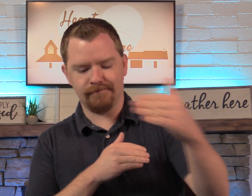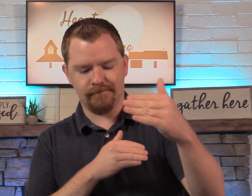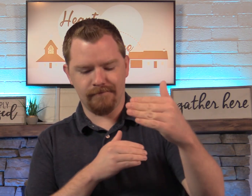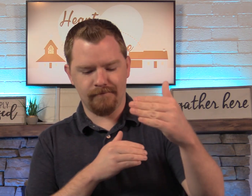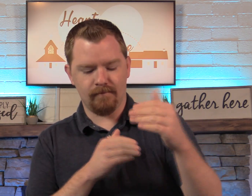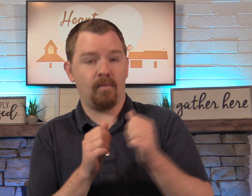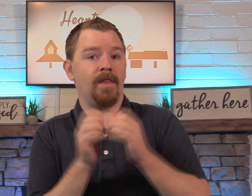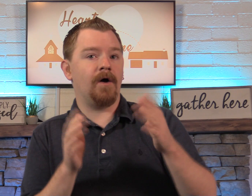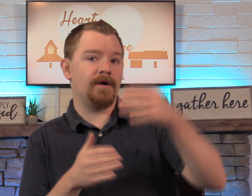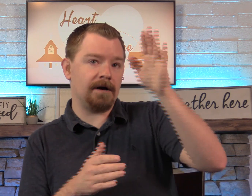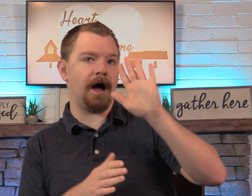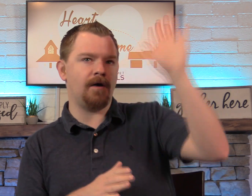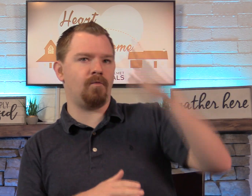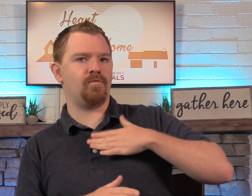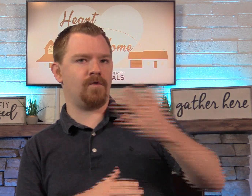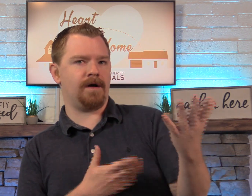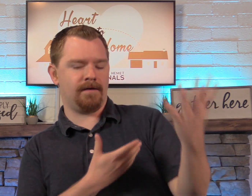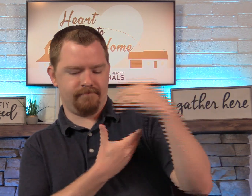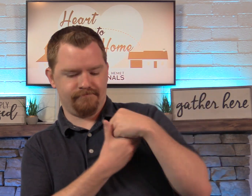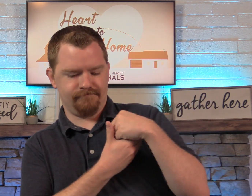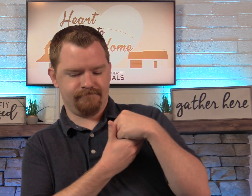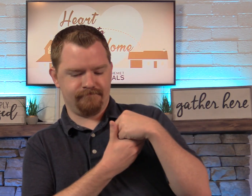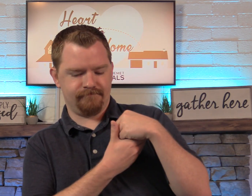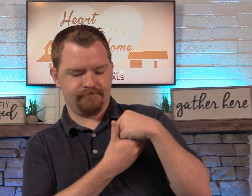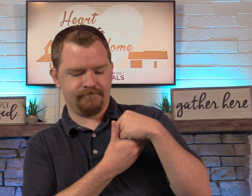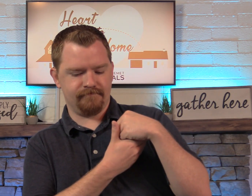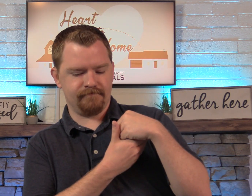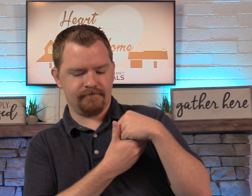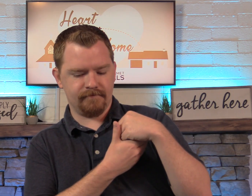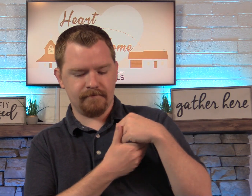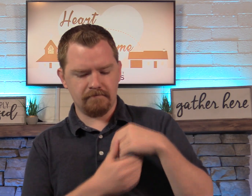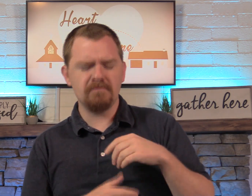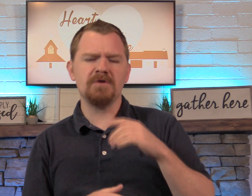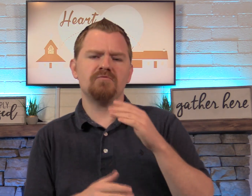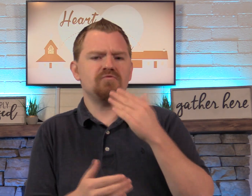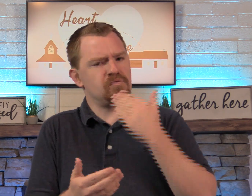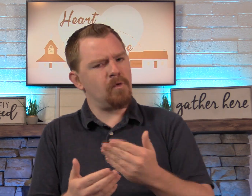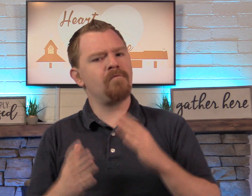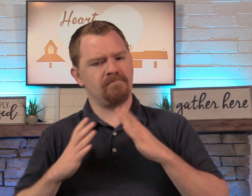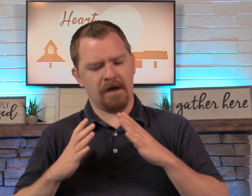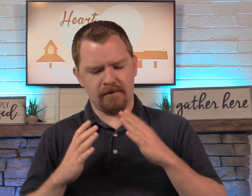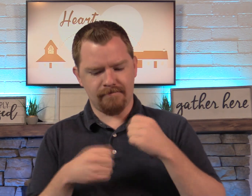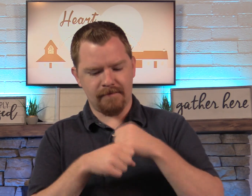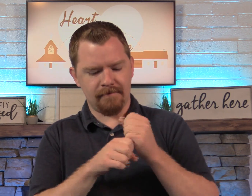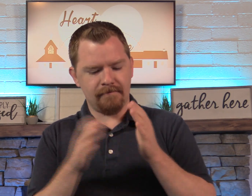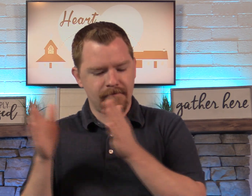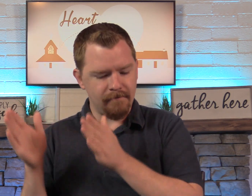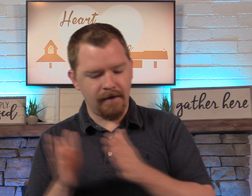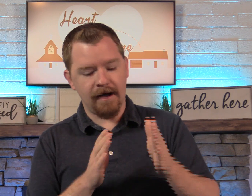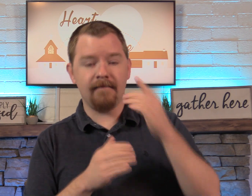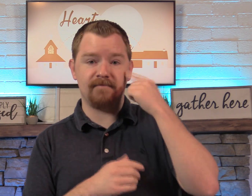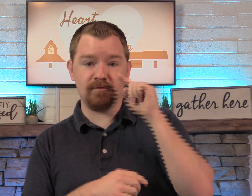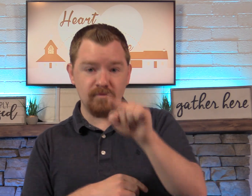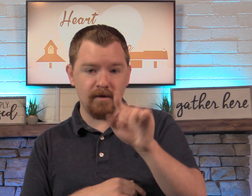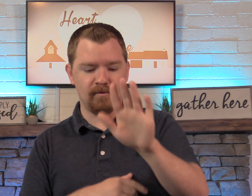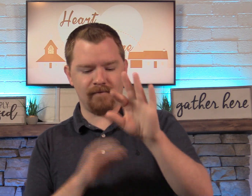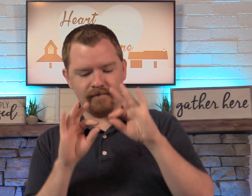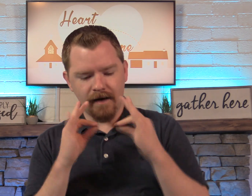plans, but without God's will being involved. It's good to make plans for